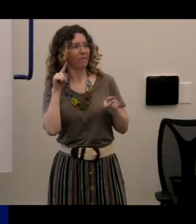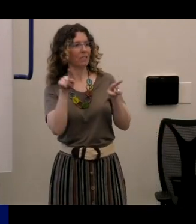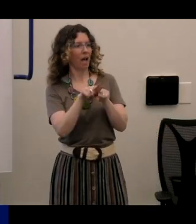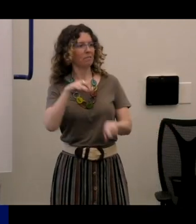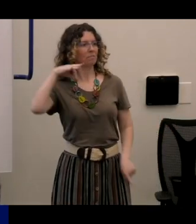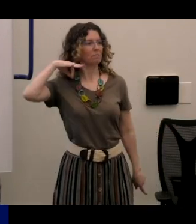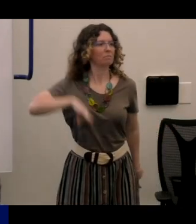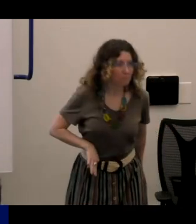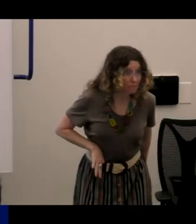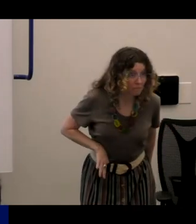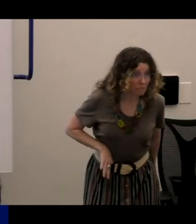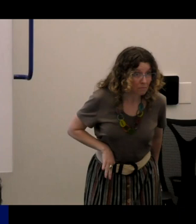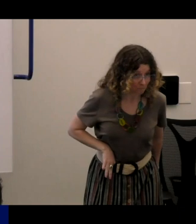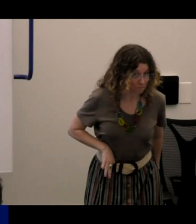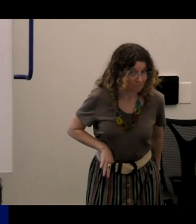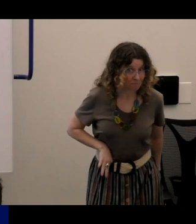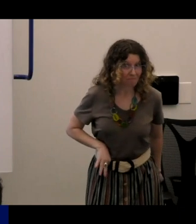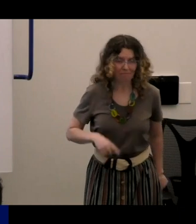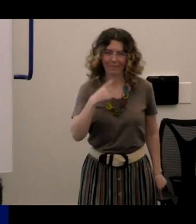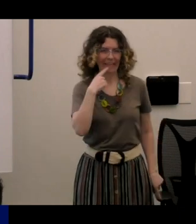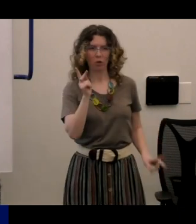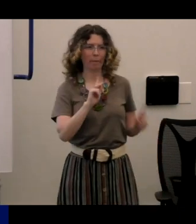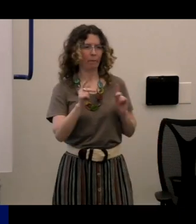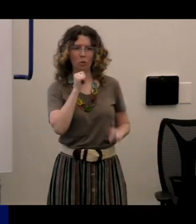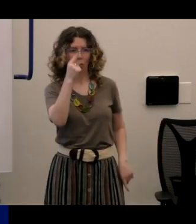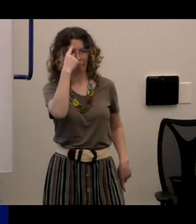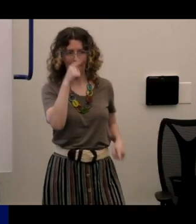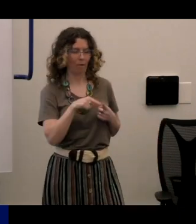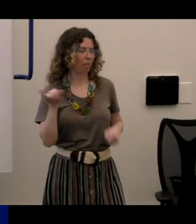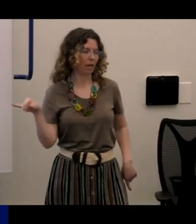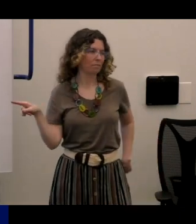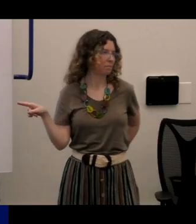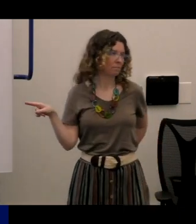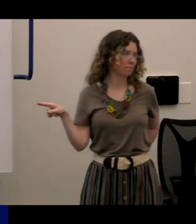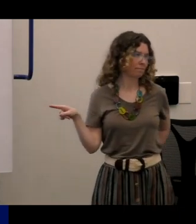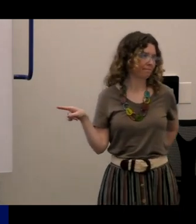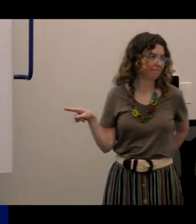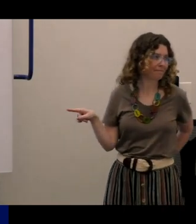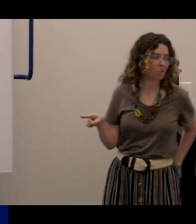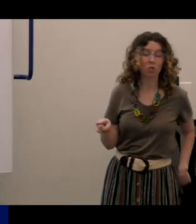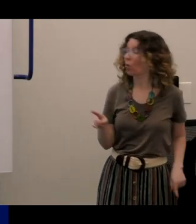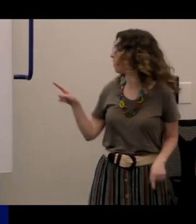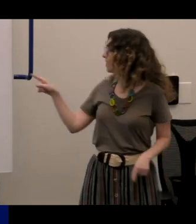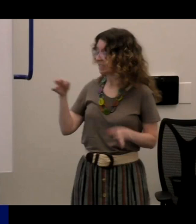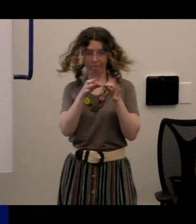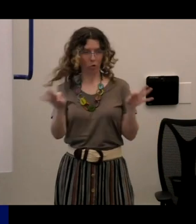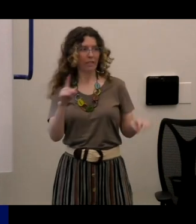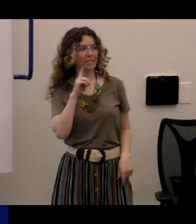This view views deafness as a gain, as a privilege, and hearing people don't think about this.